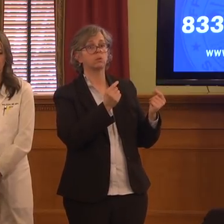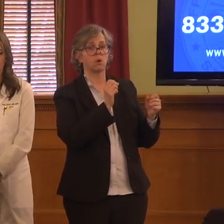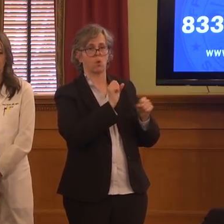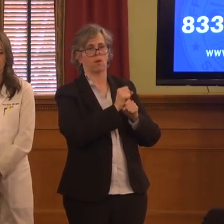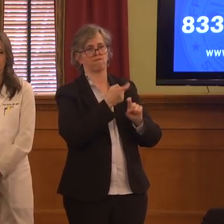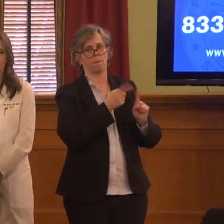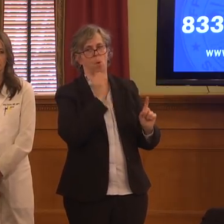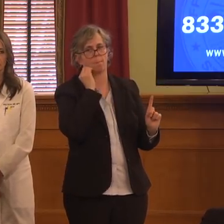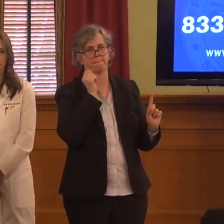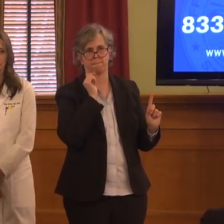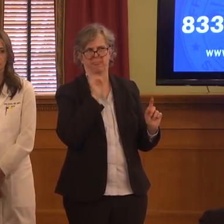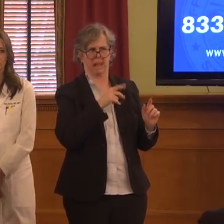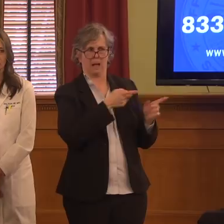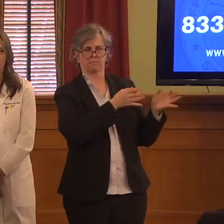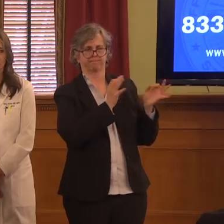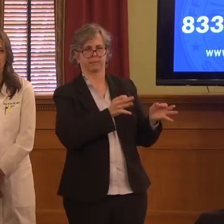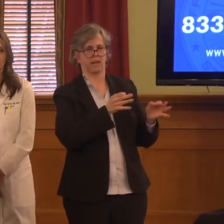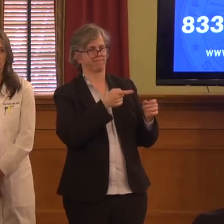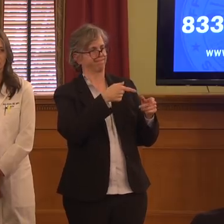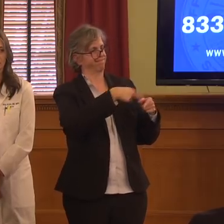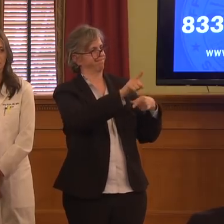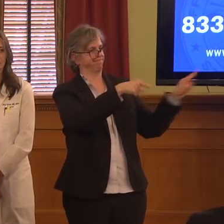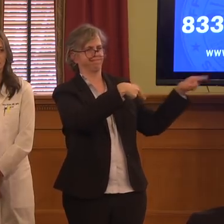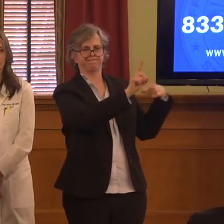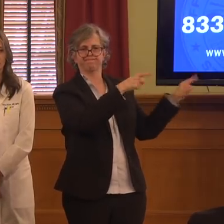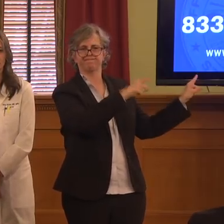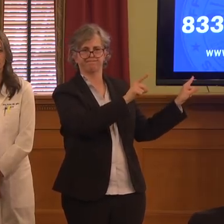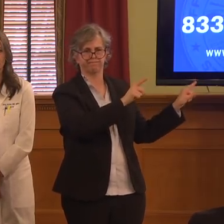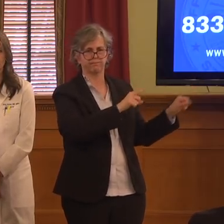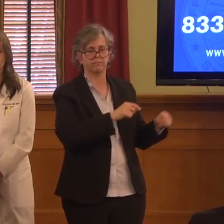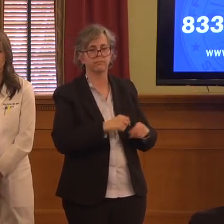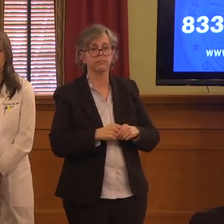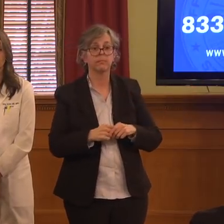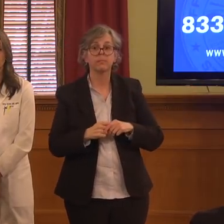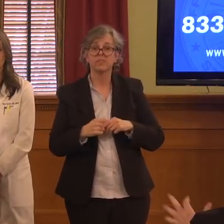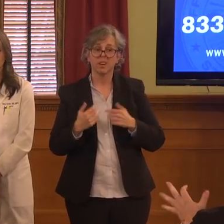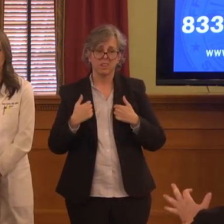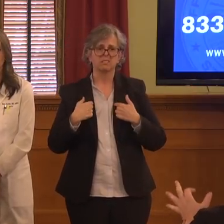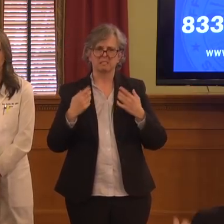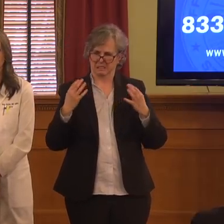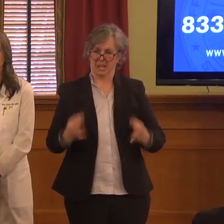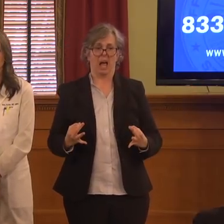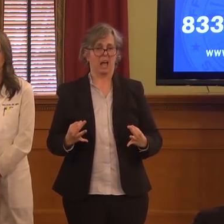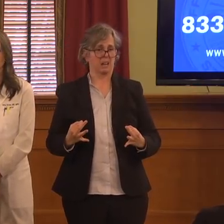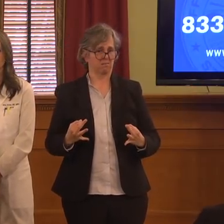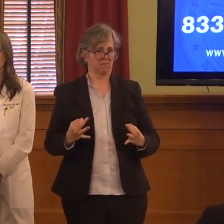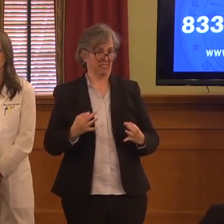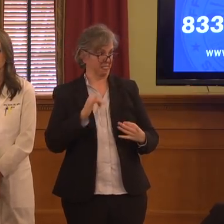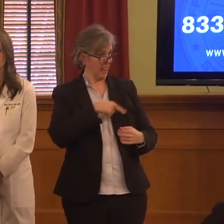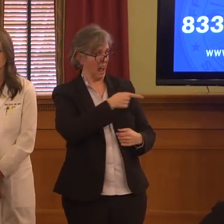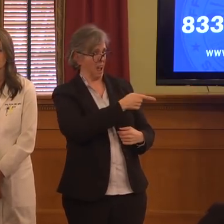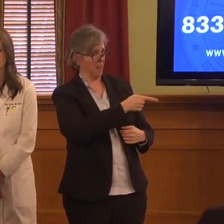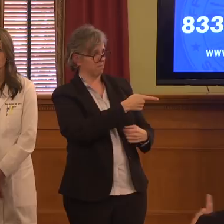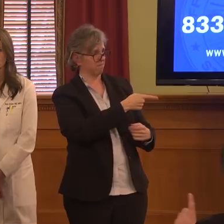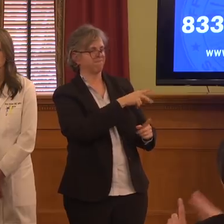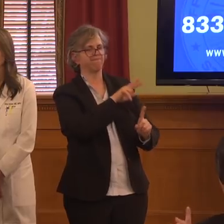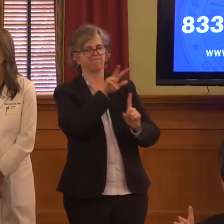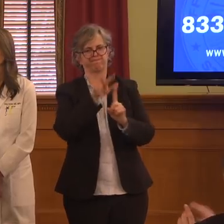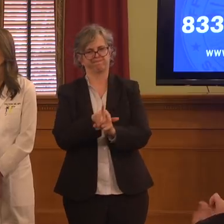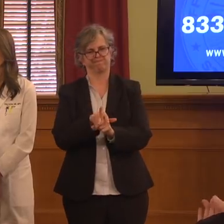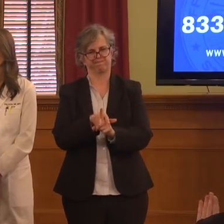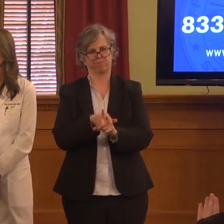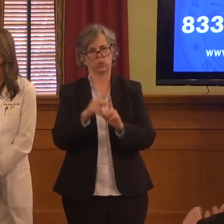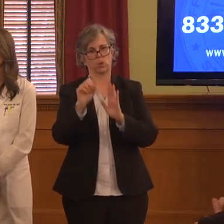our members of our cabinet to make that assertion to determine among their employees who can work from